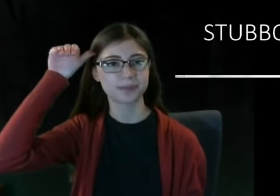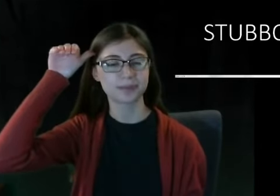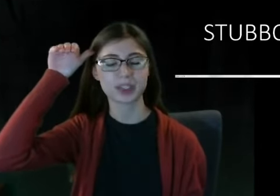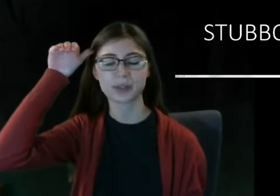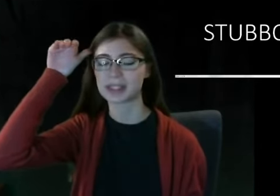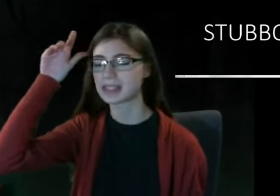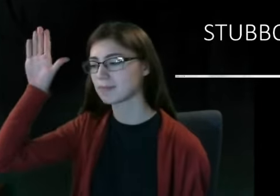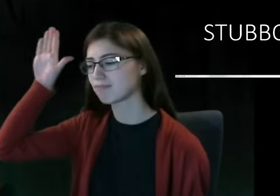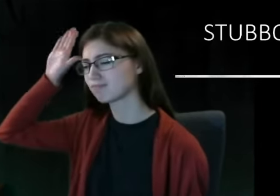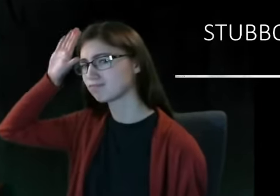just once.